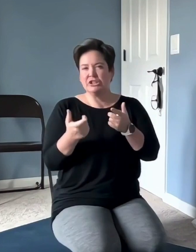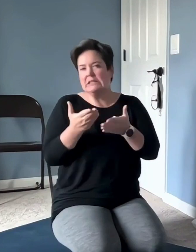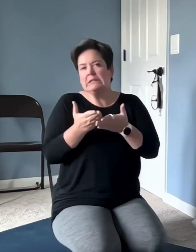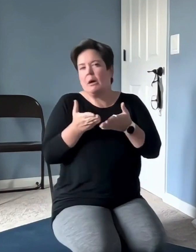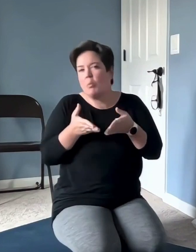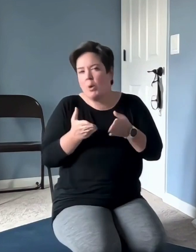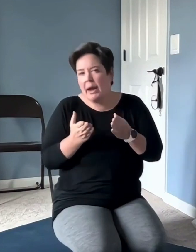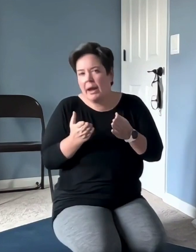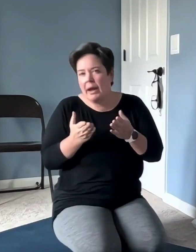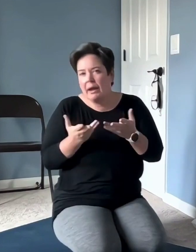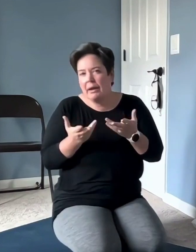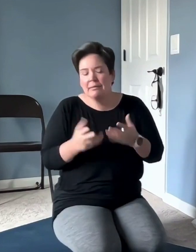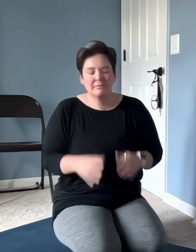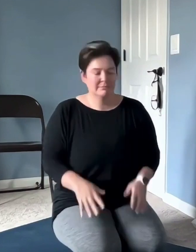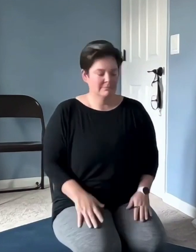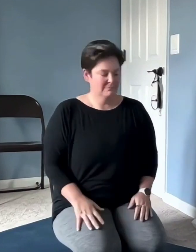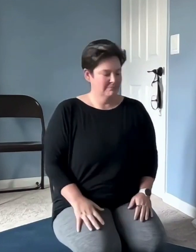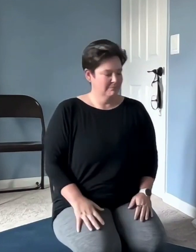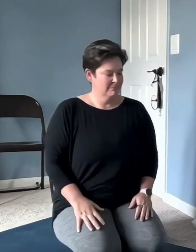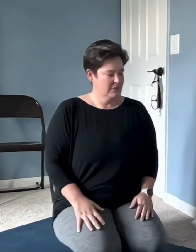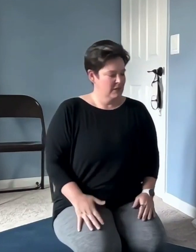You might feel it change in some way.